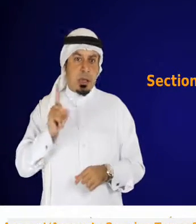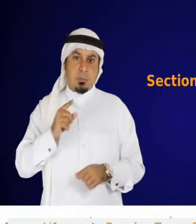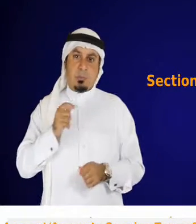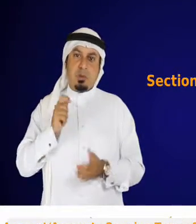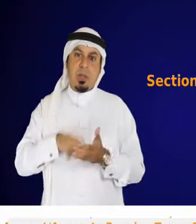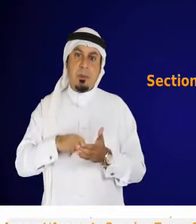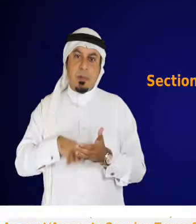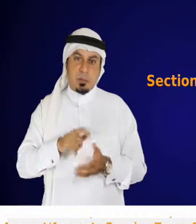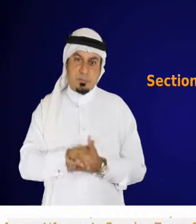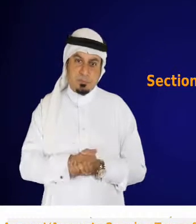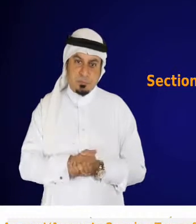holder.